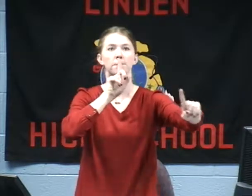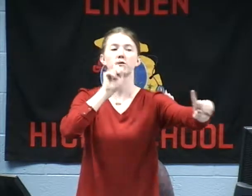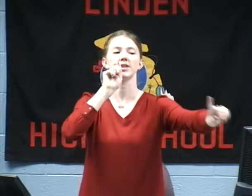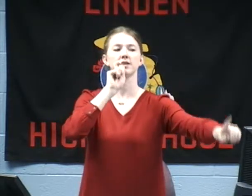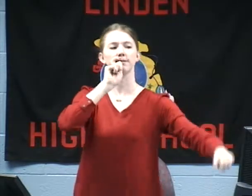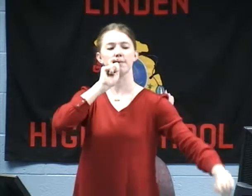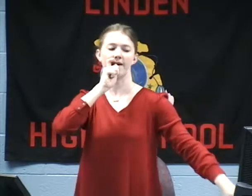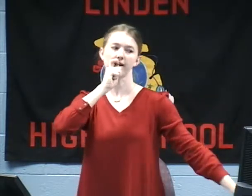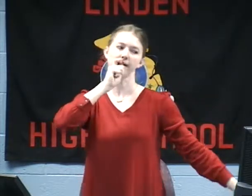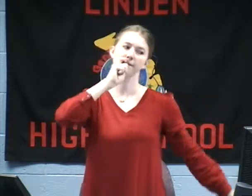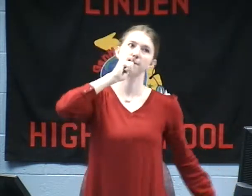Voices back off.